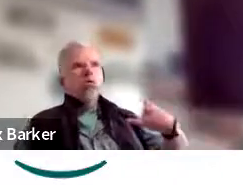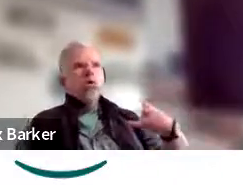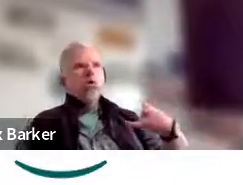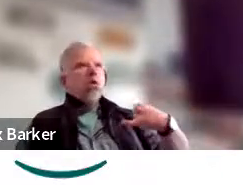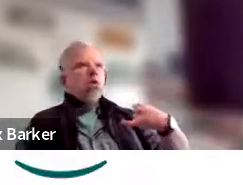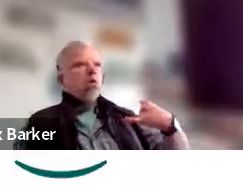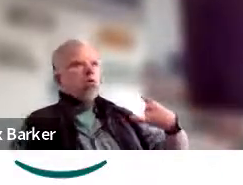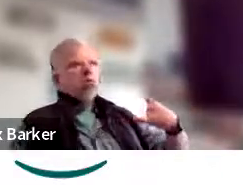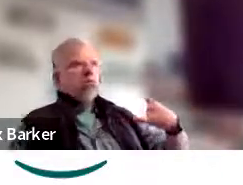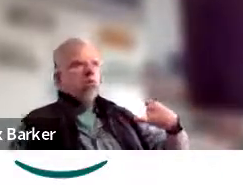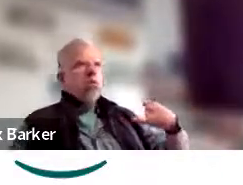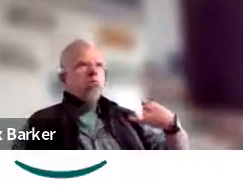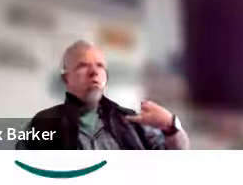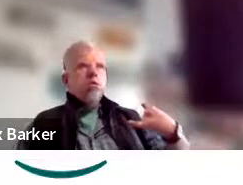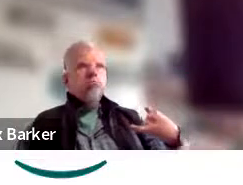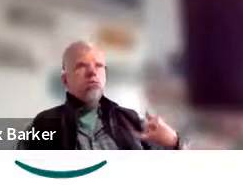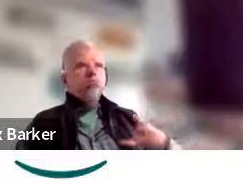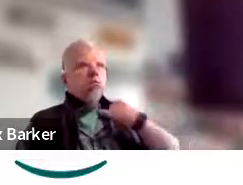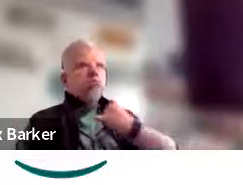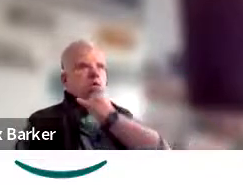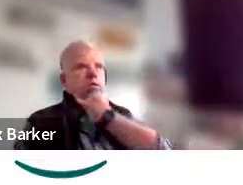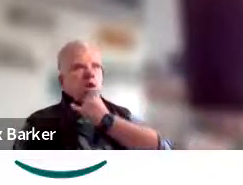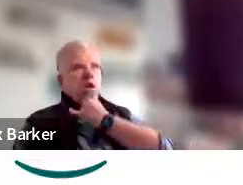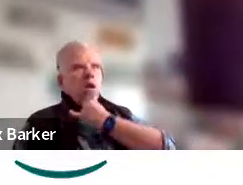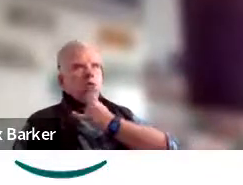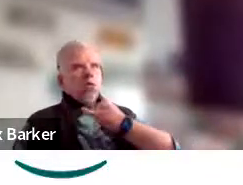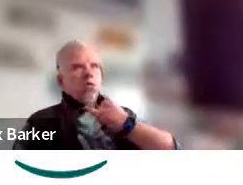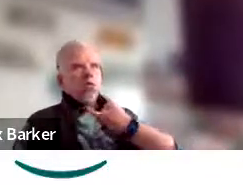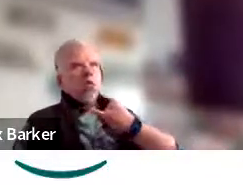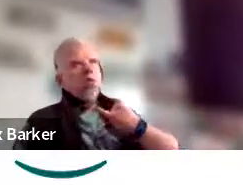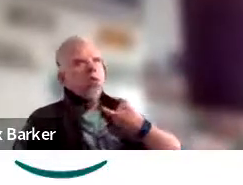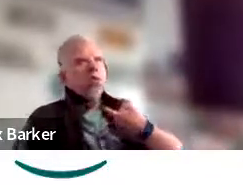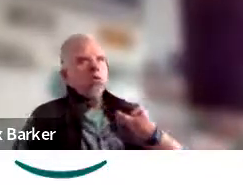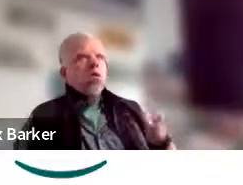I'm just, really, really sleepy. My face is